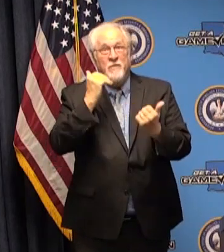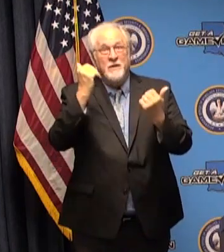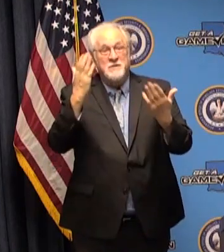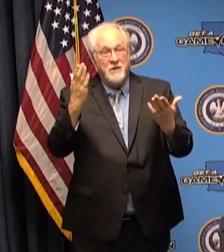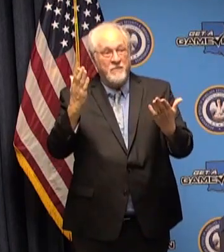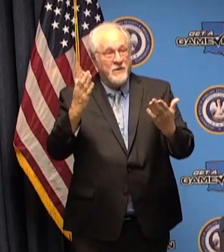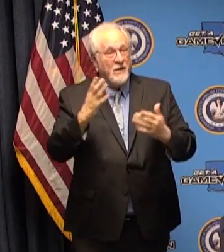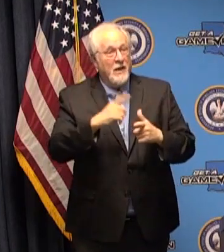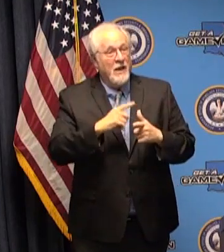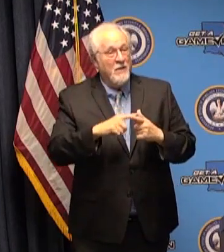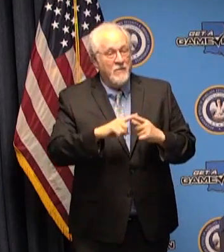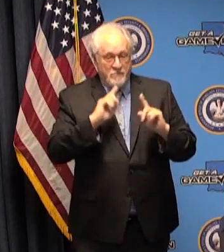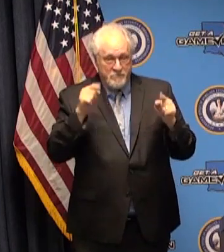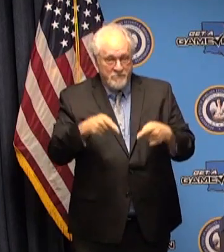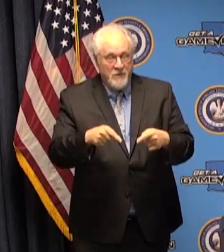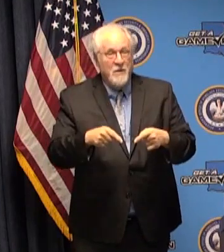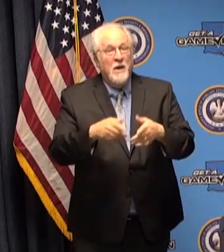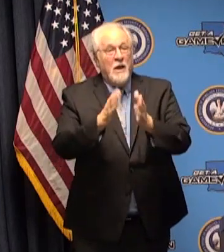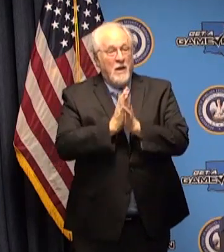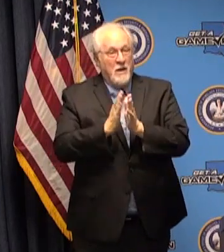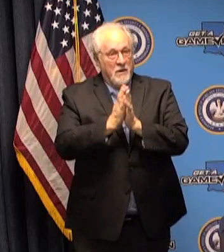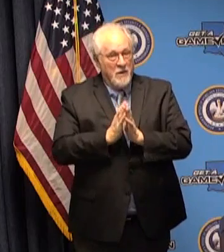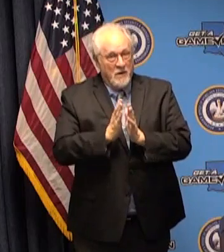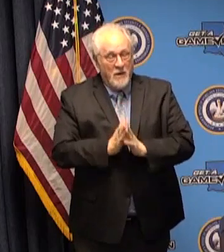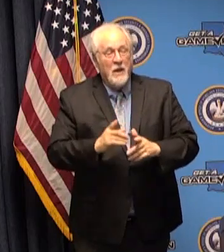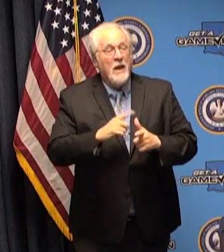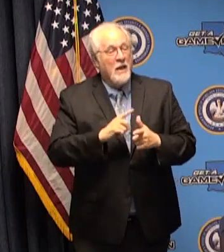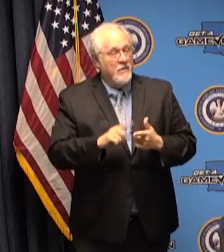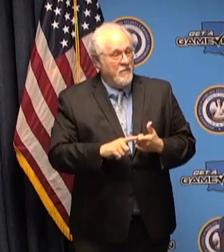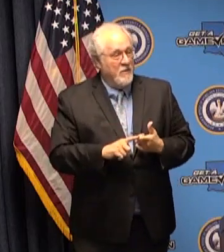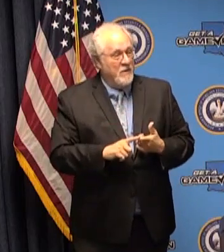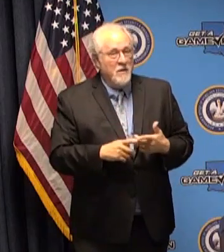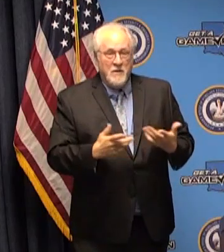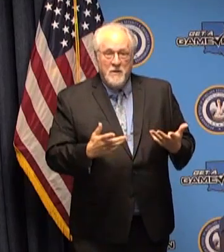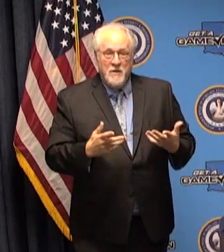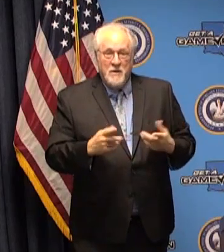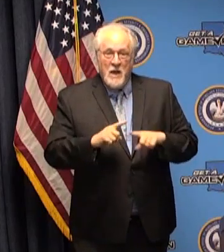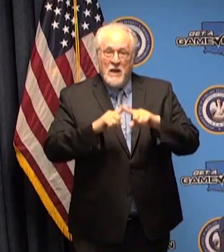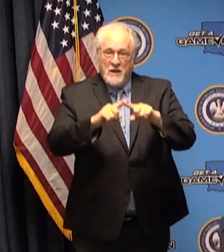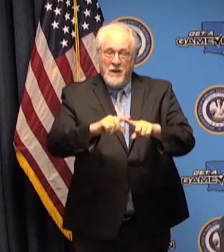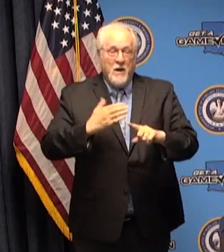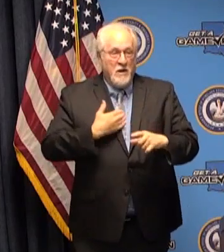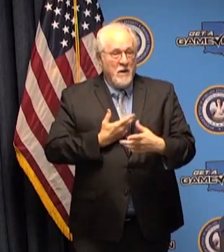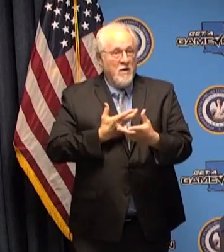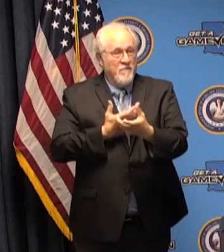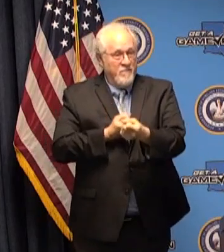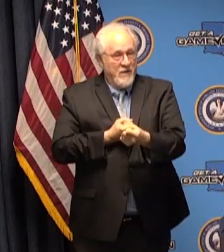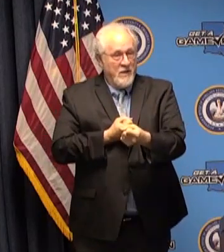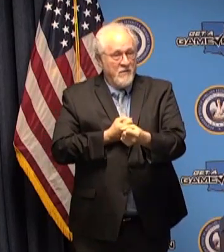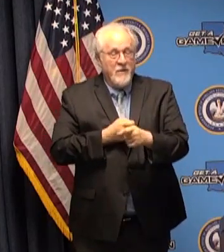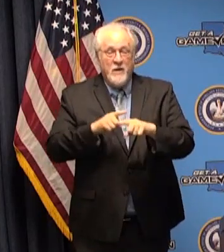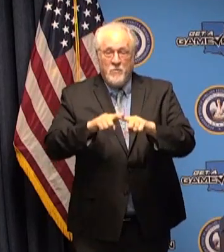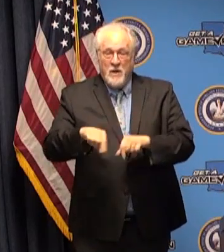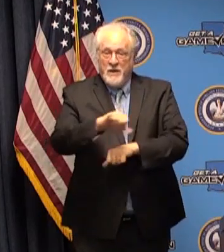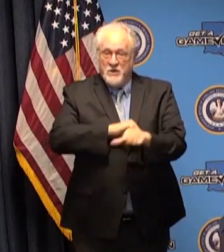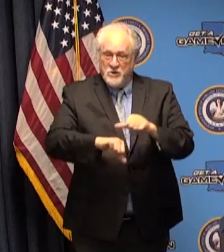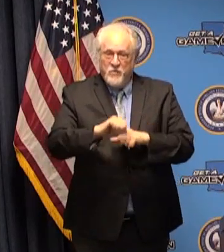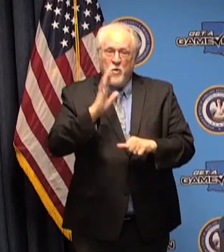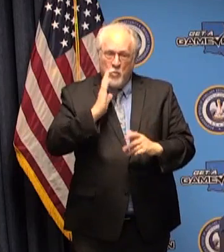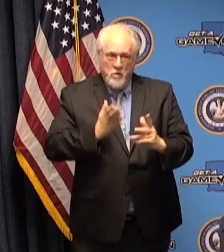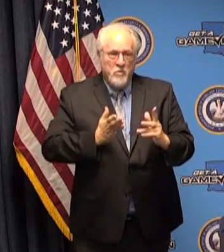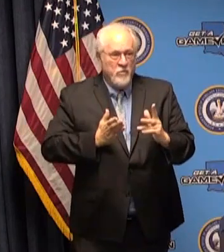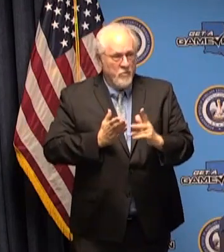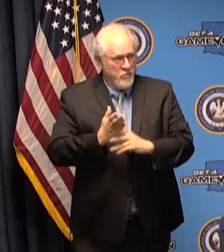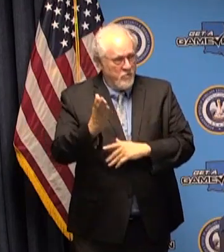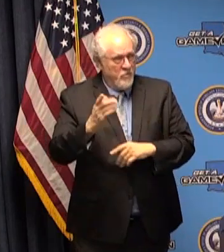of thanksgiving, and then get to your prayers of petition, and then let's lean on our faith, and let's rely on one another. We'll get